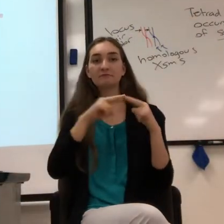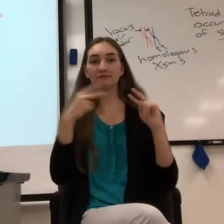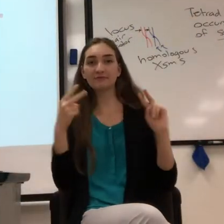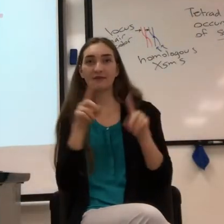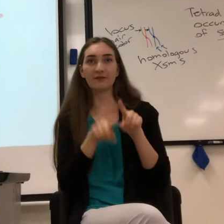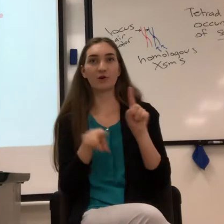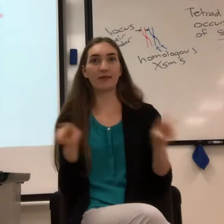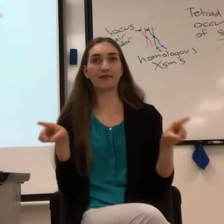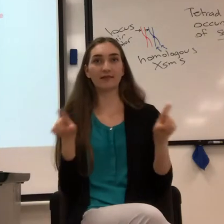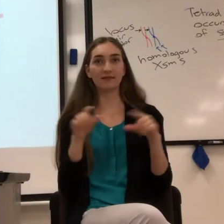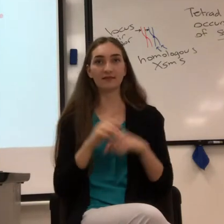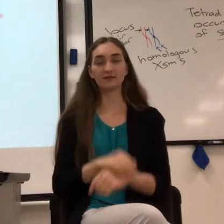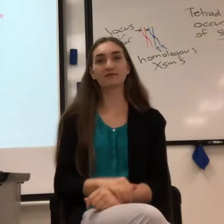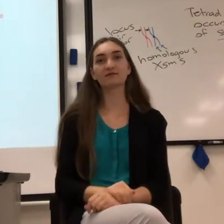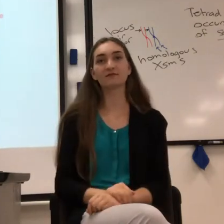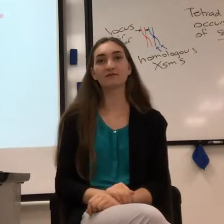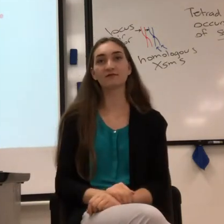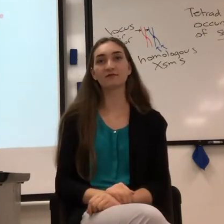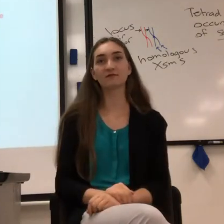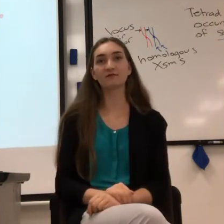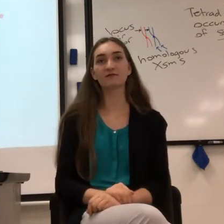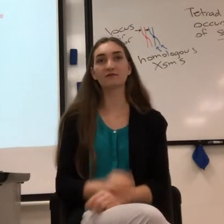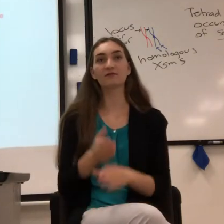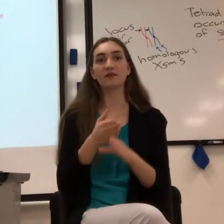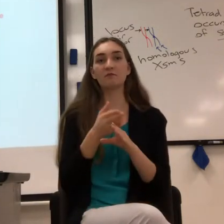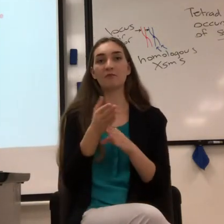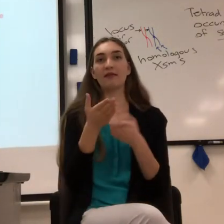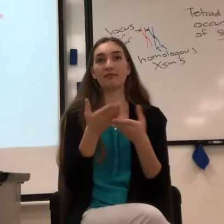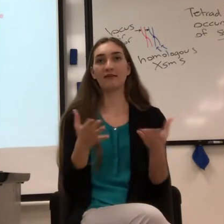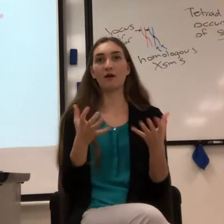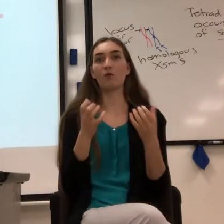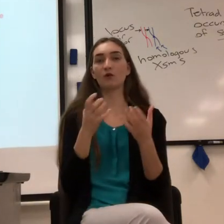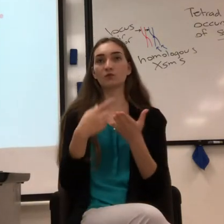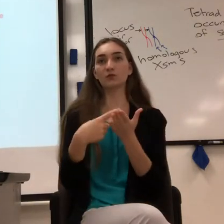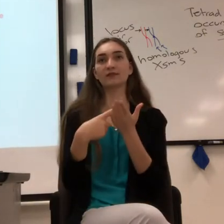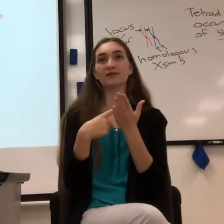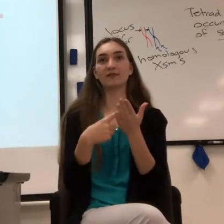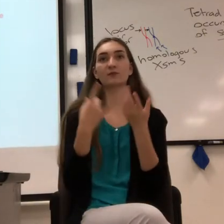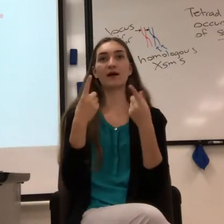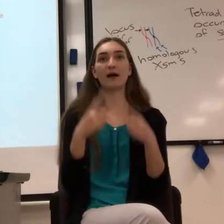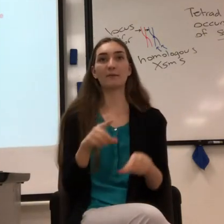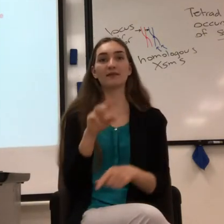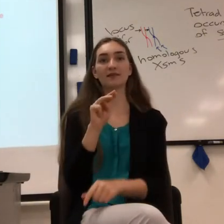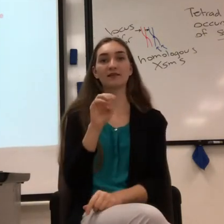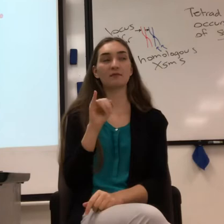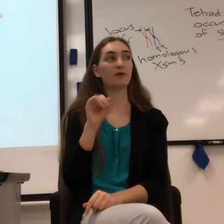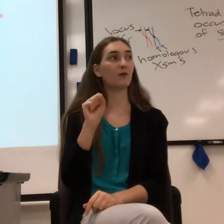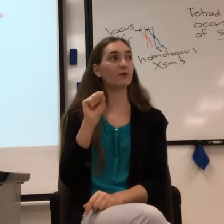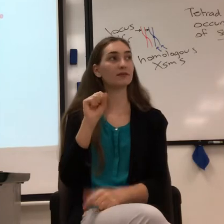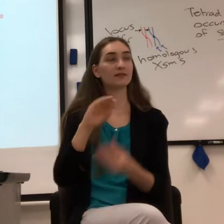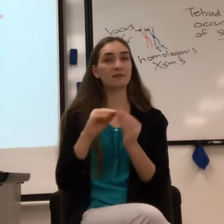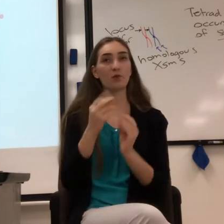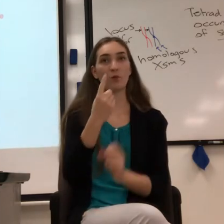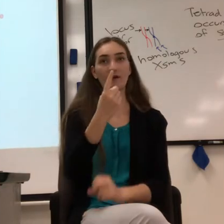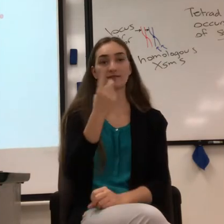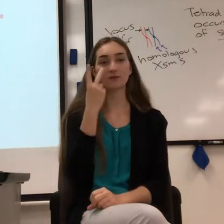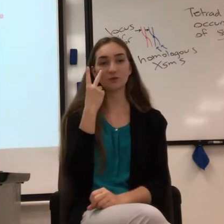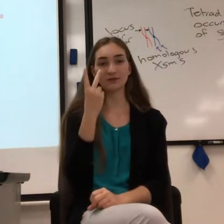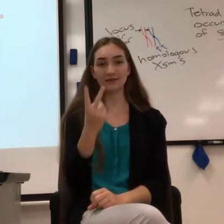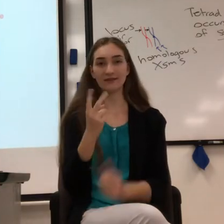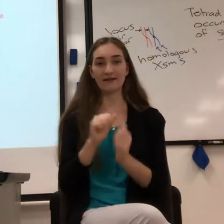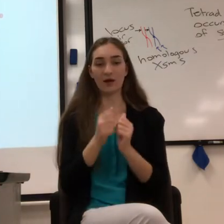Well, the main thing I want to talk about is just what happens in meiosis one. Look how they separate the DNA.